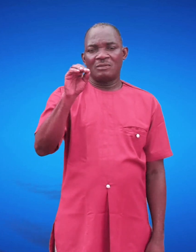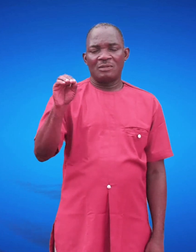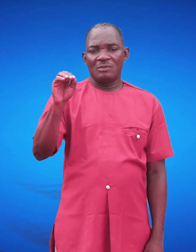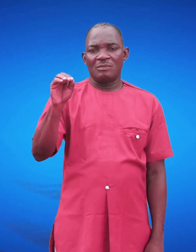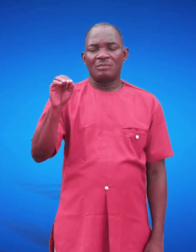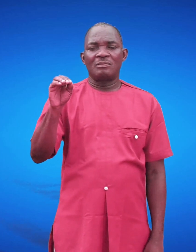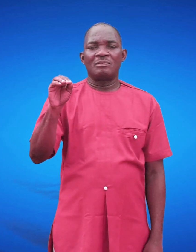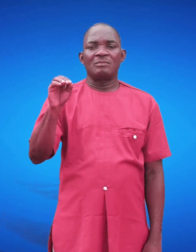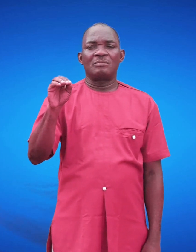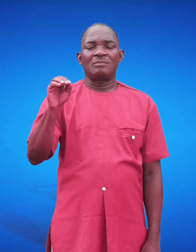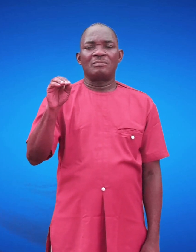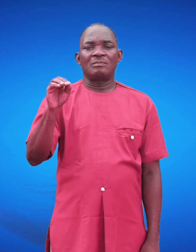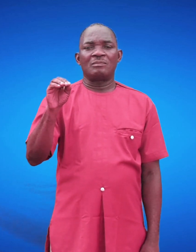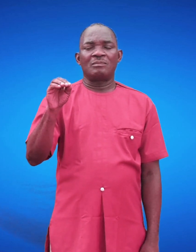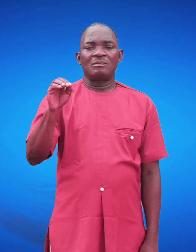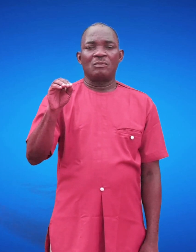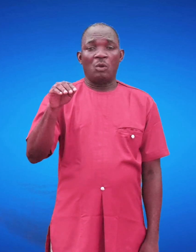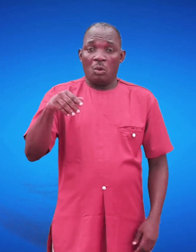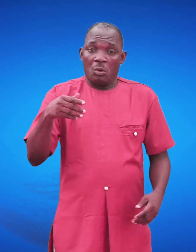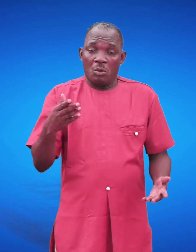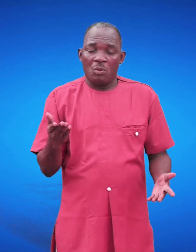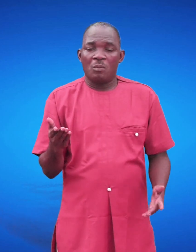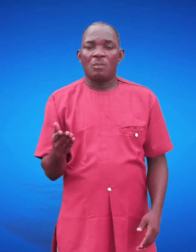800 or